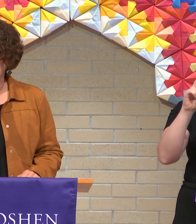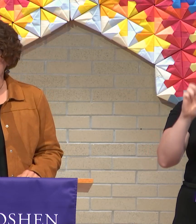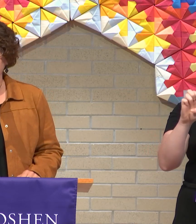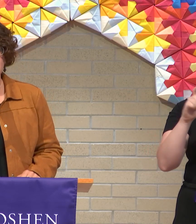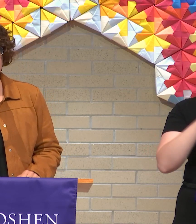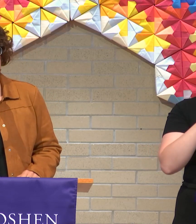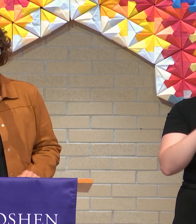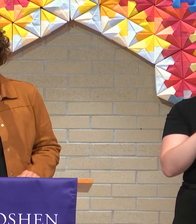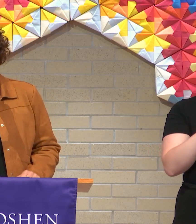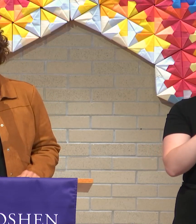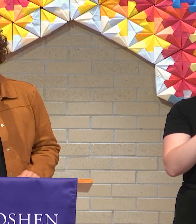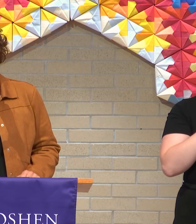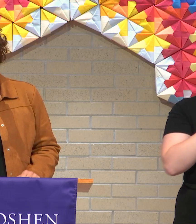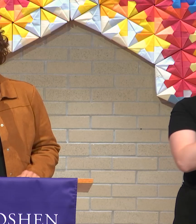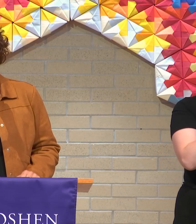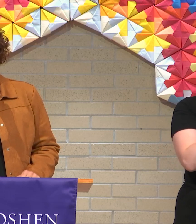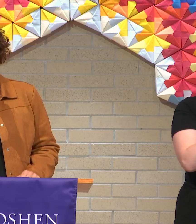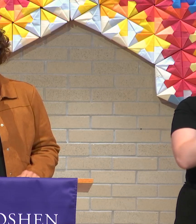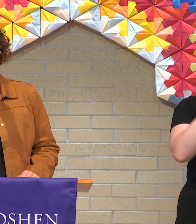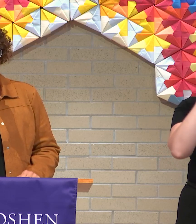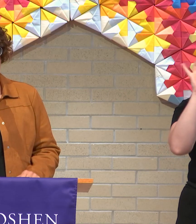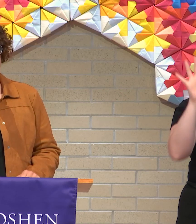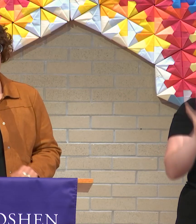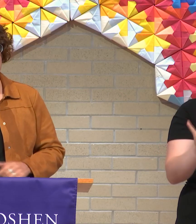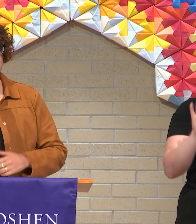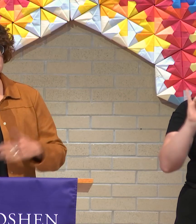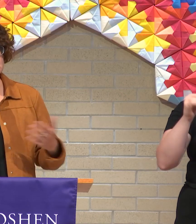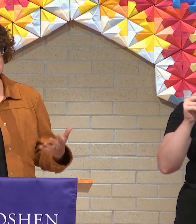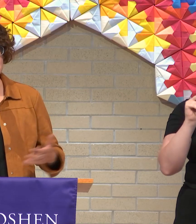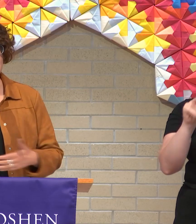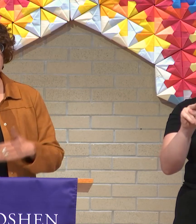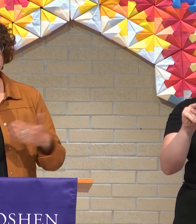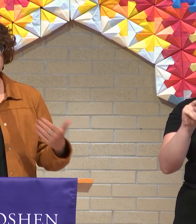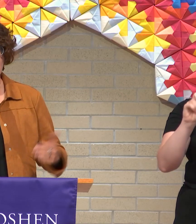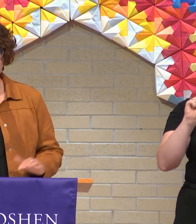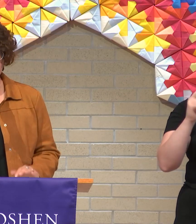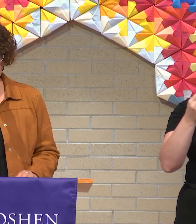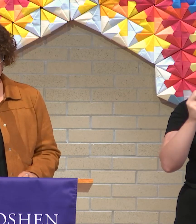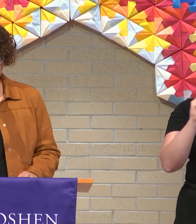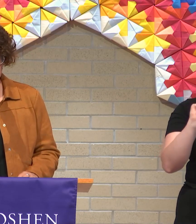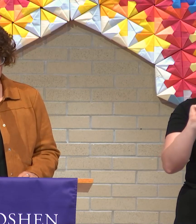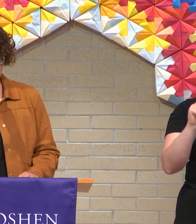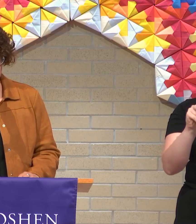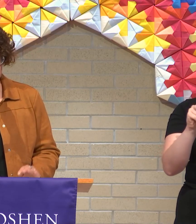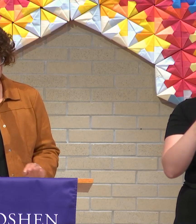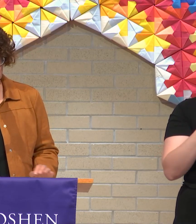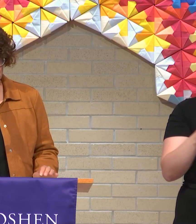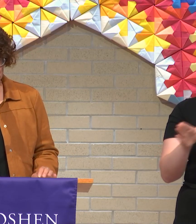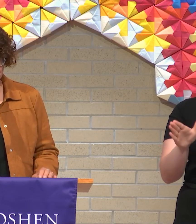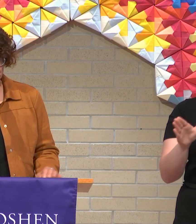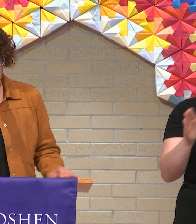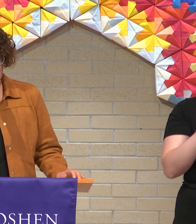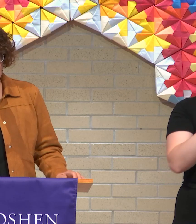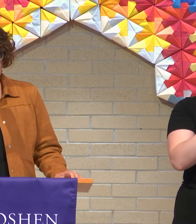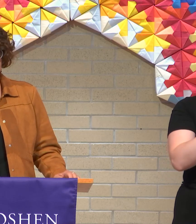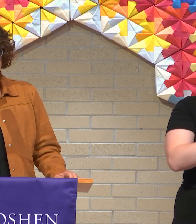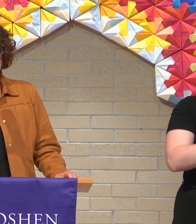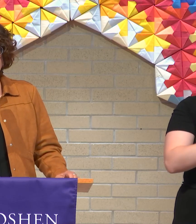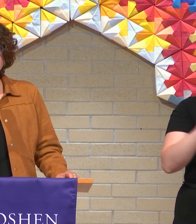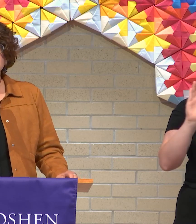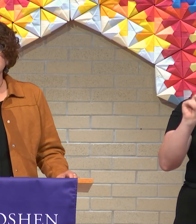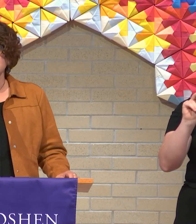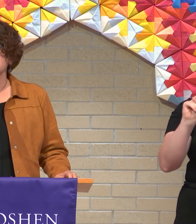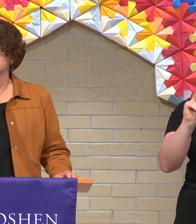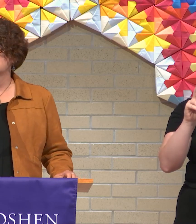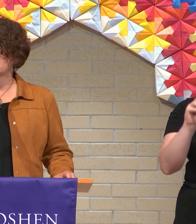that I collaborate with campus pastor Jen Shank to oversee our chapel convo programming. And